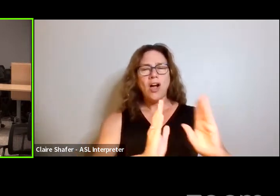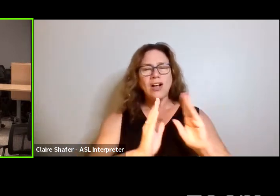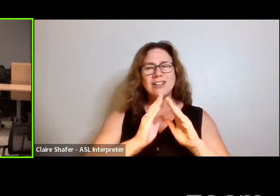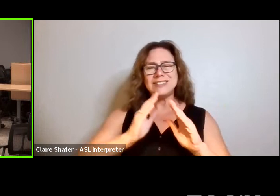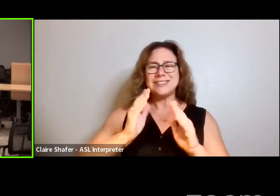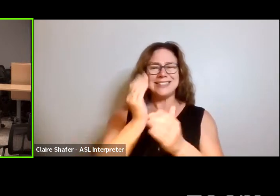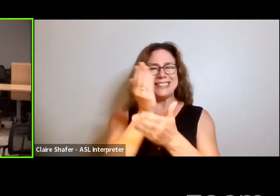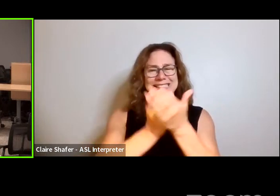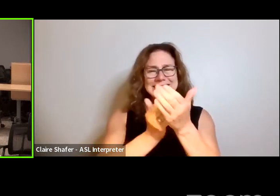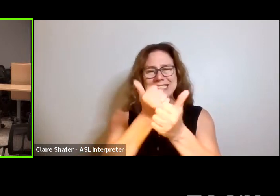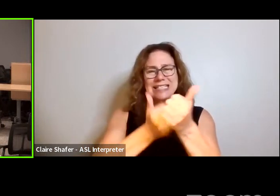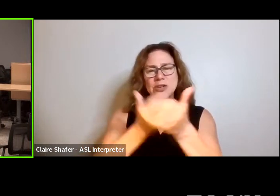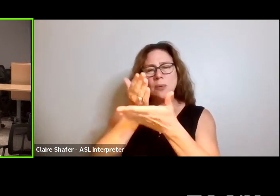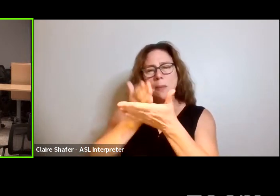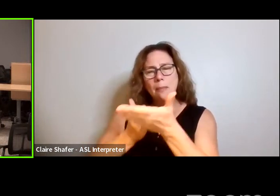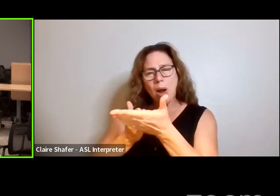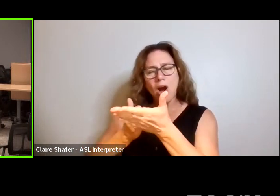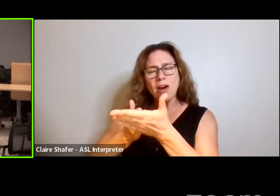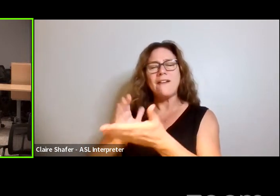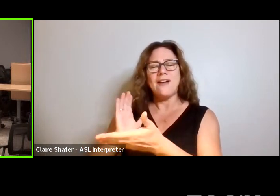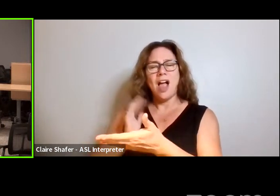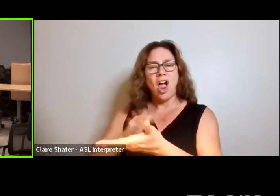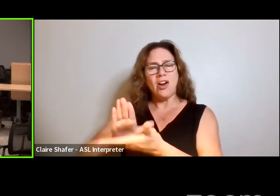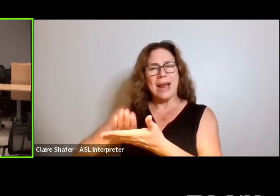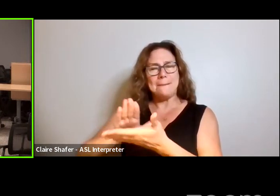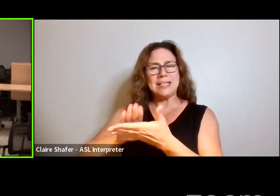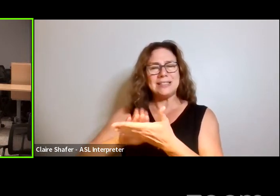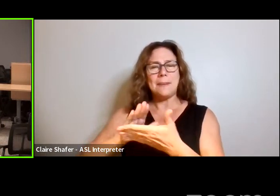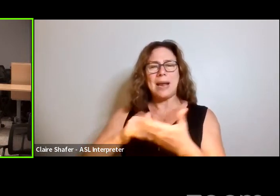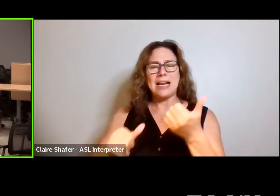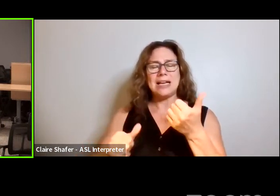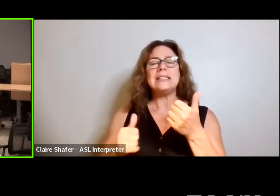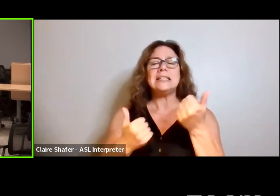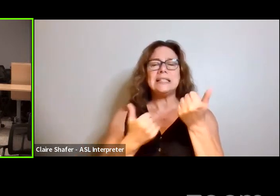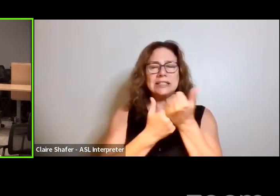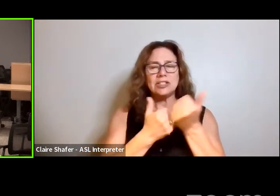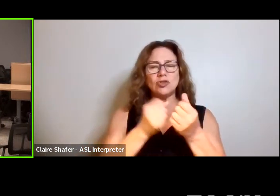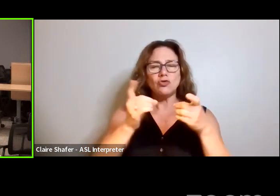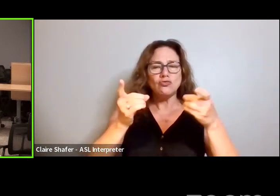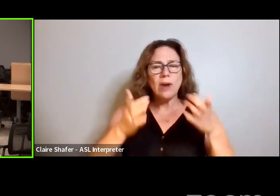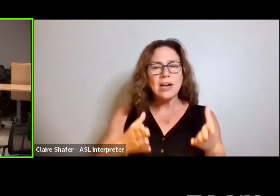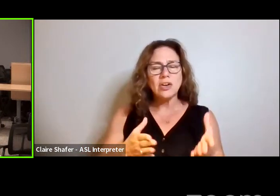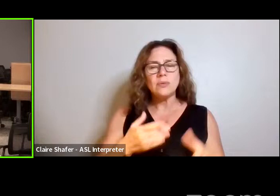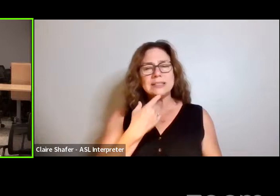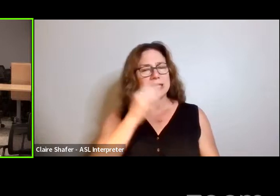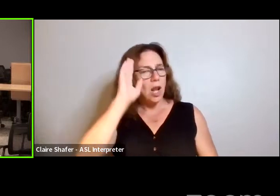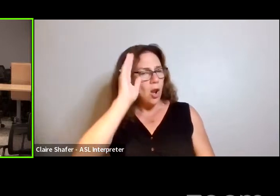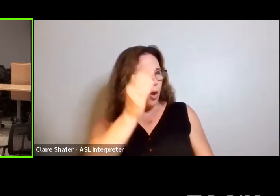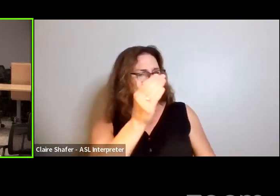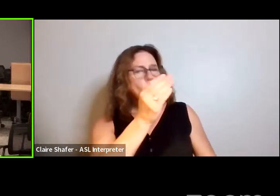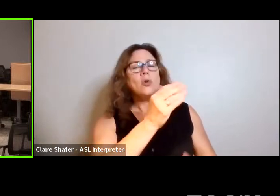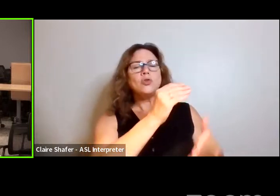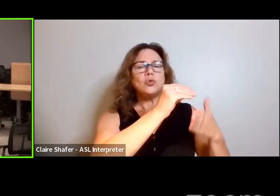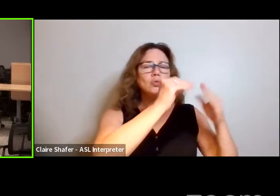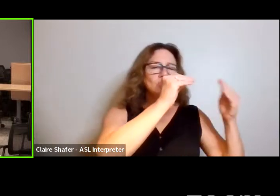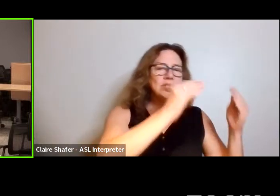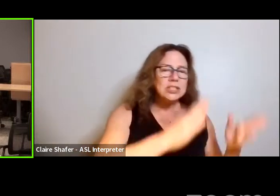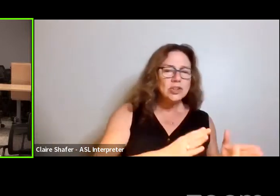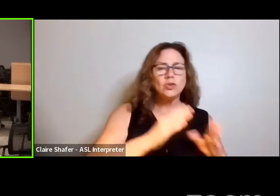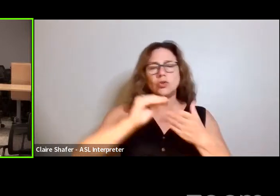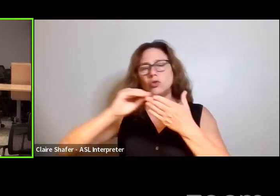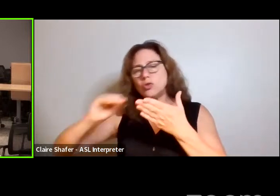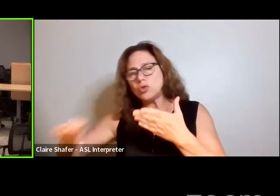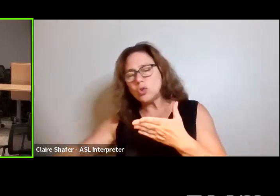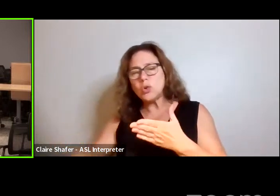Smart Center this week. My assistant director, Kira Mann, and I greeted teachers and students at our flagpole during